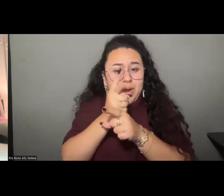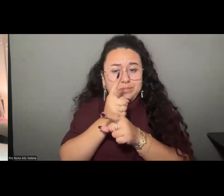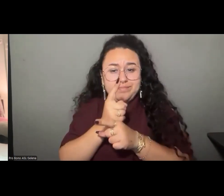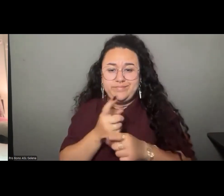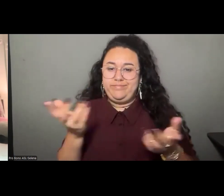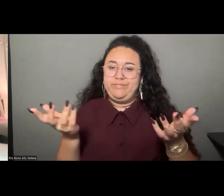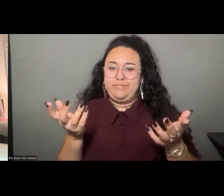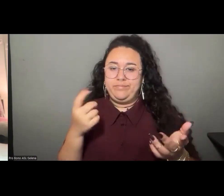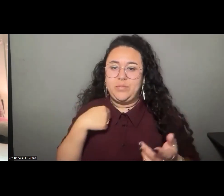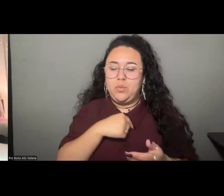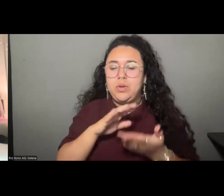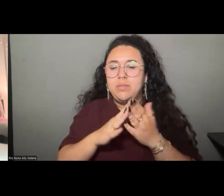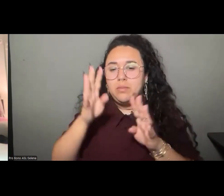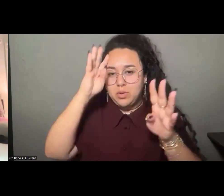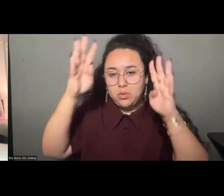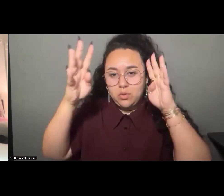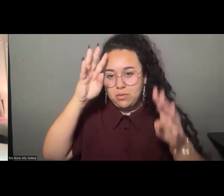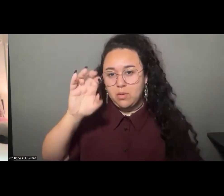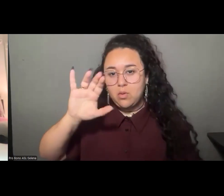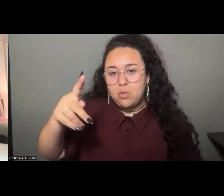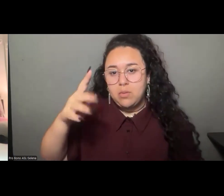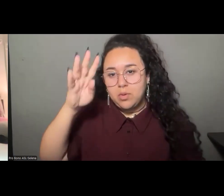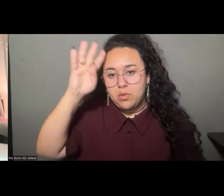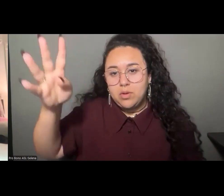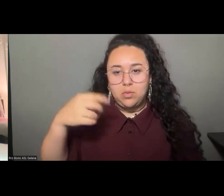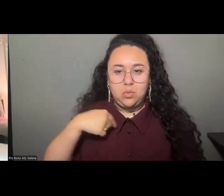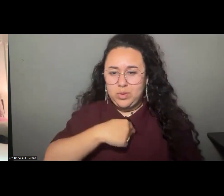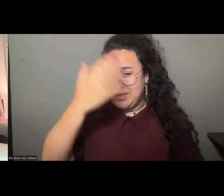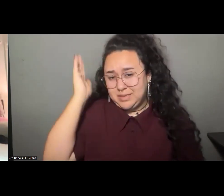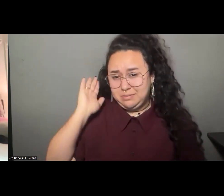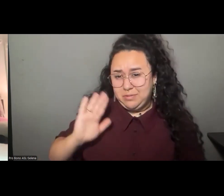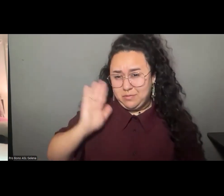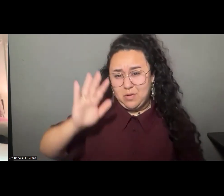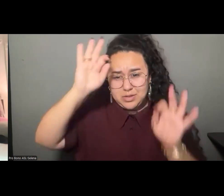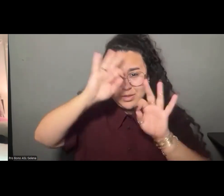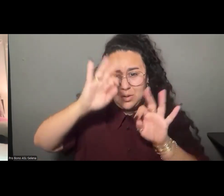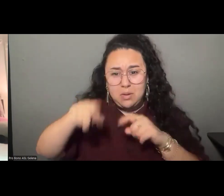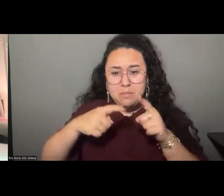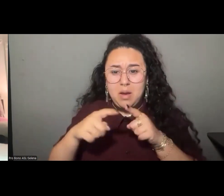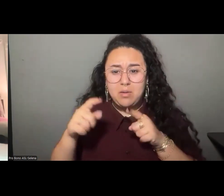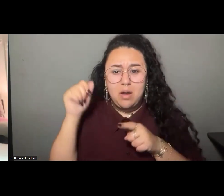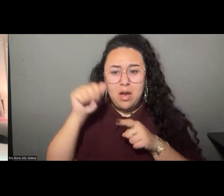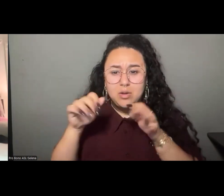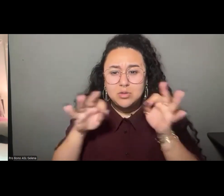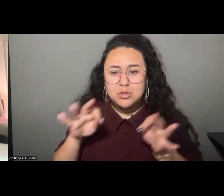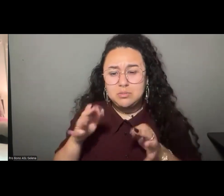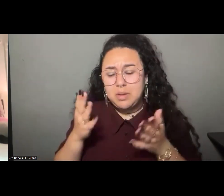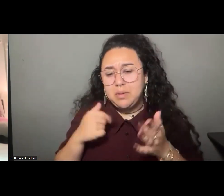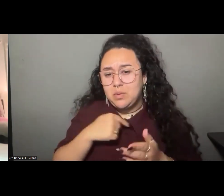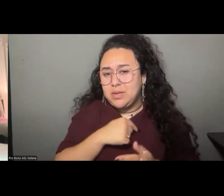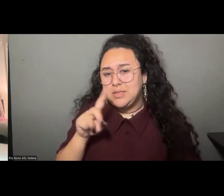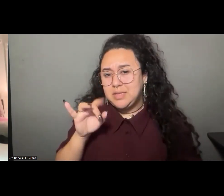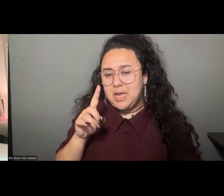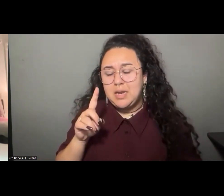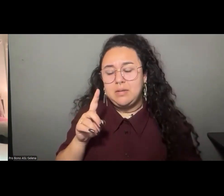get crypt creative. I don't think that we knew back then to audio describe. Like maybe we did. I might not remember. I would do that